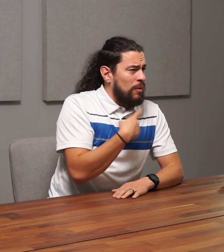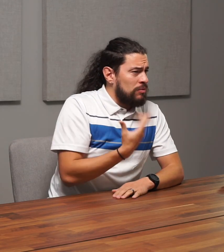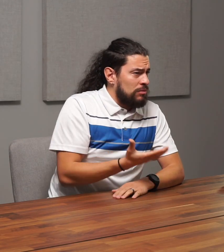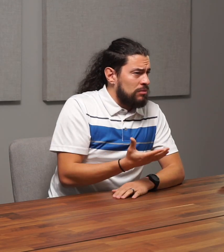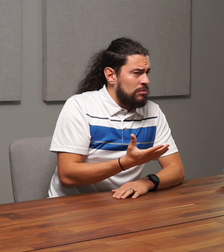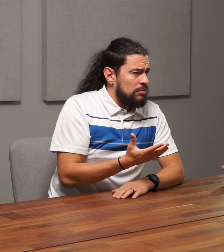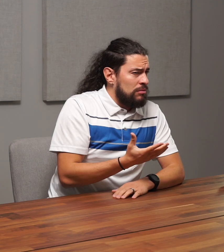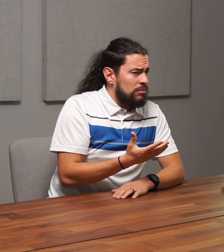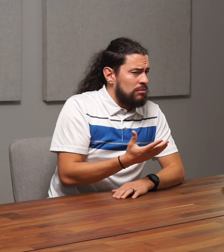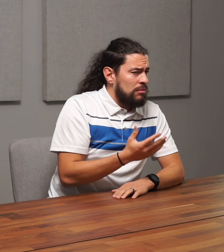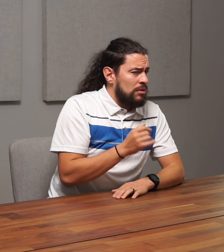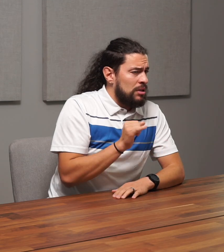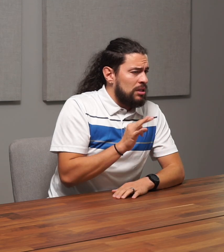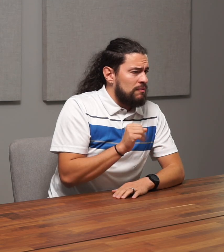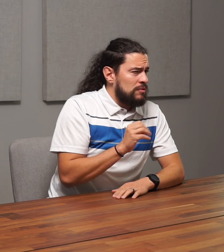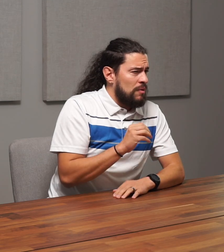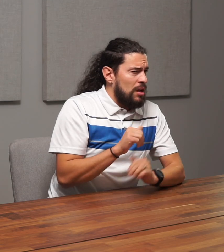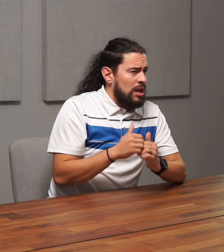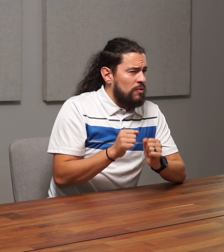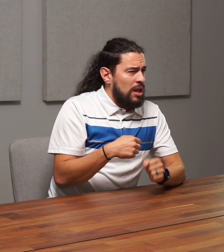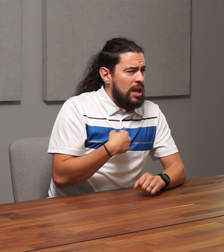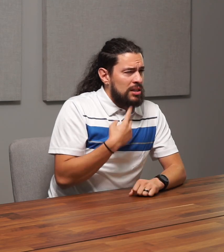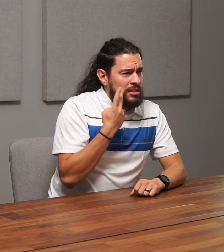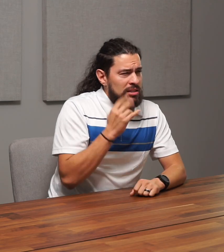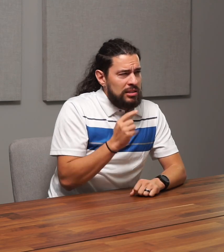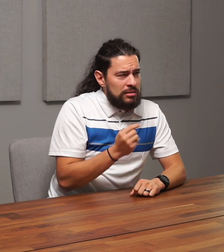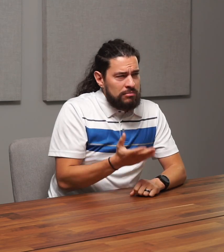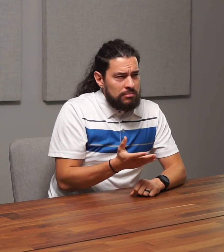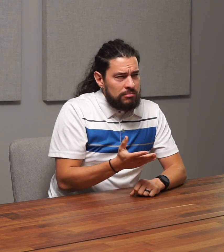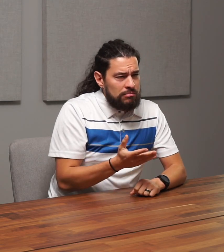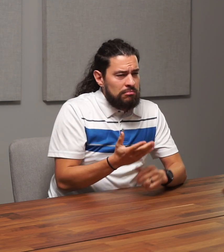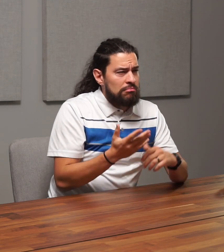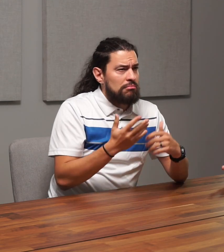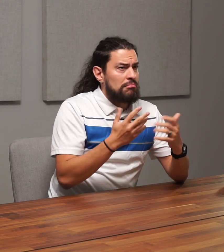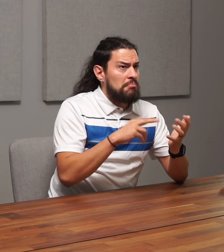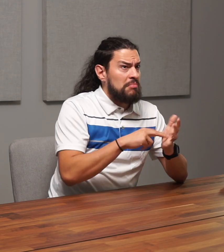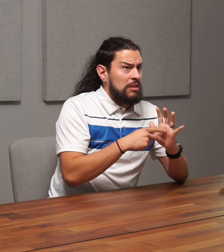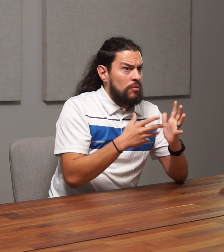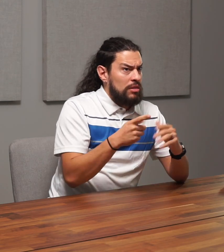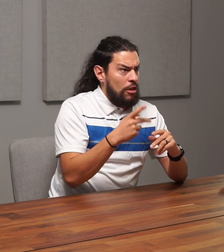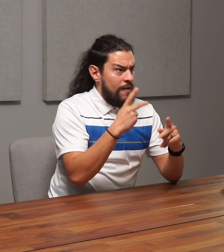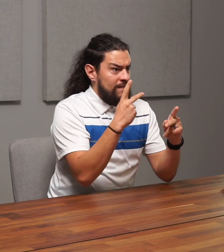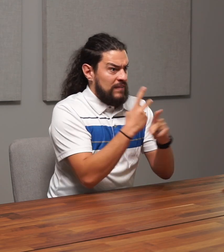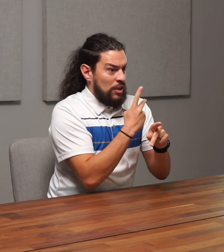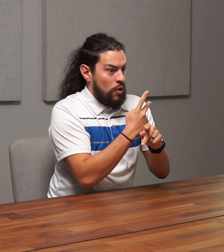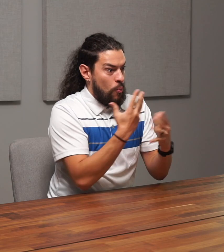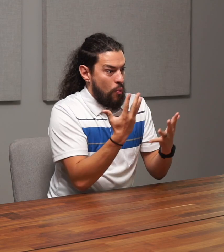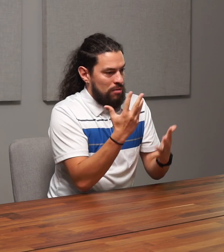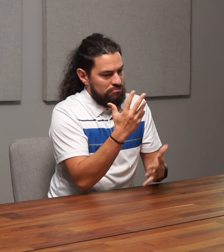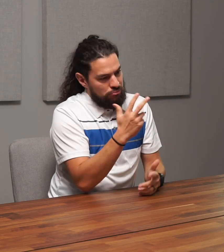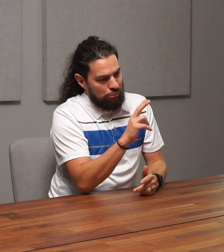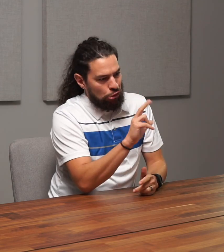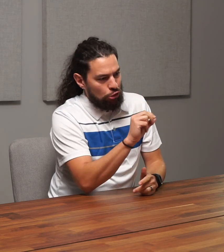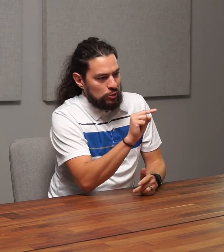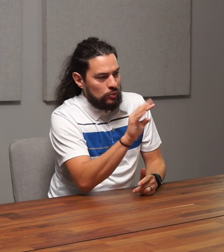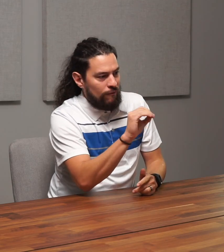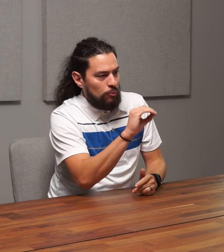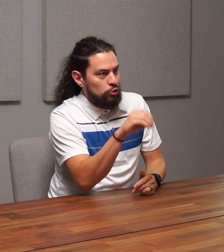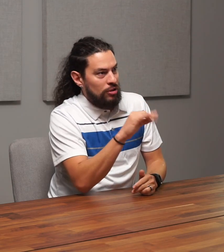pronounced in the back of the tongue so if that is true how can i see it so